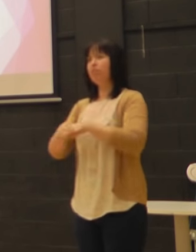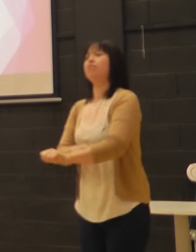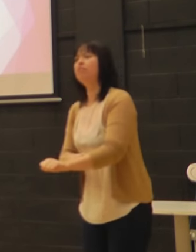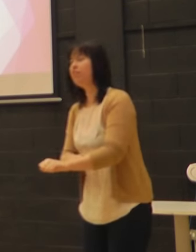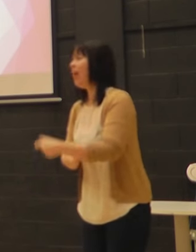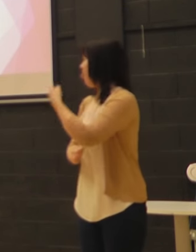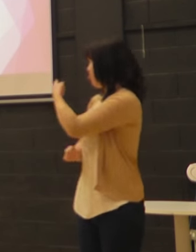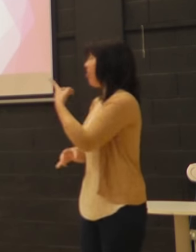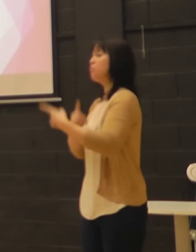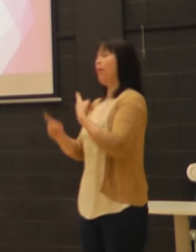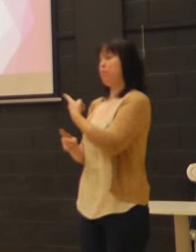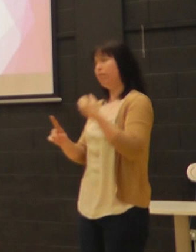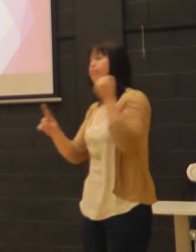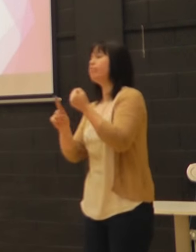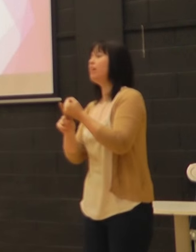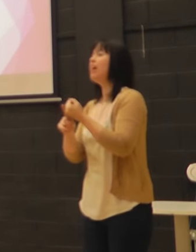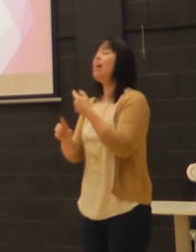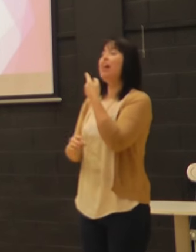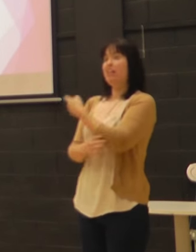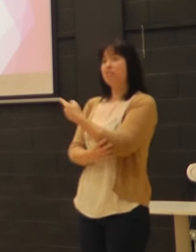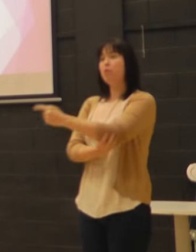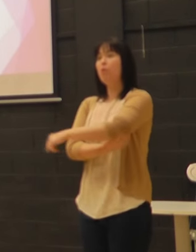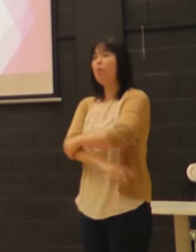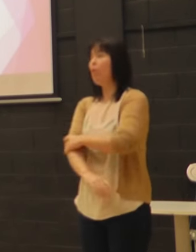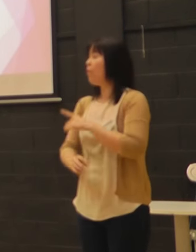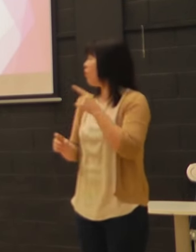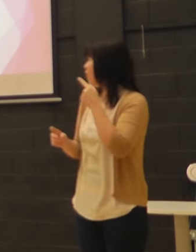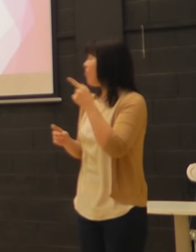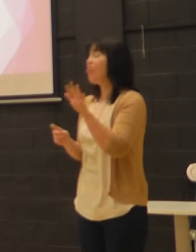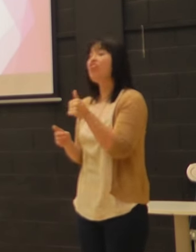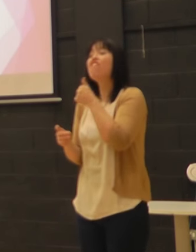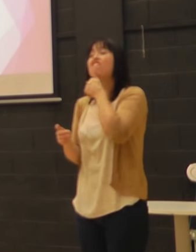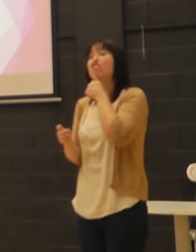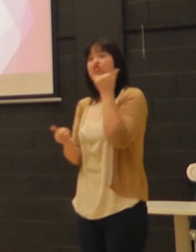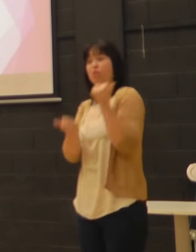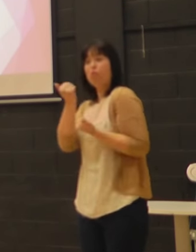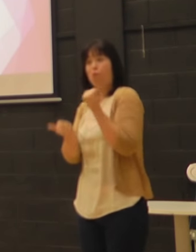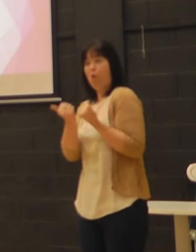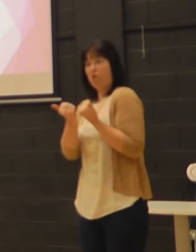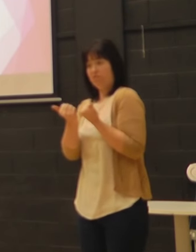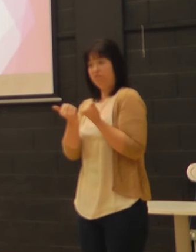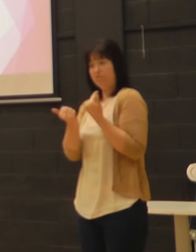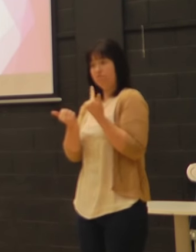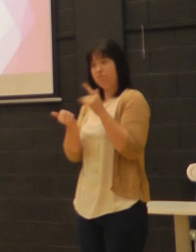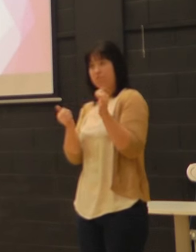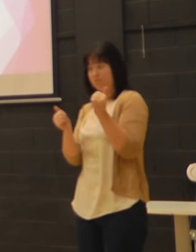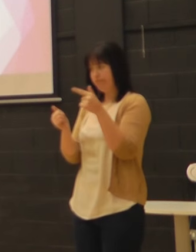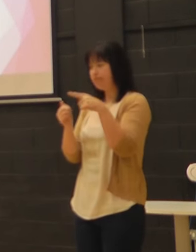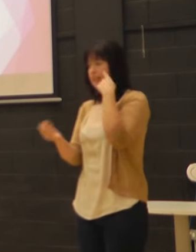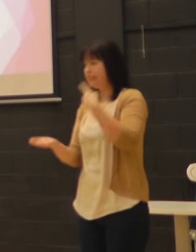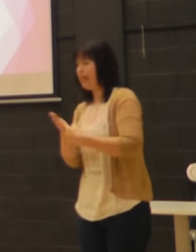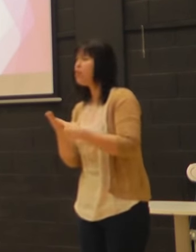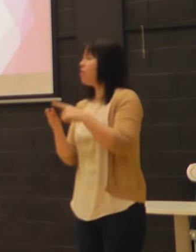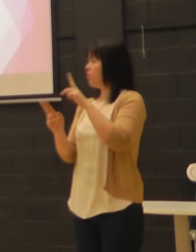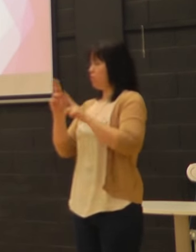that's why she accessed an abortion. The first court ruling was that she was to be locked up by the